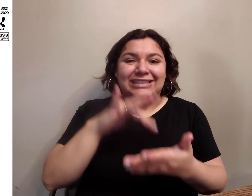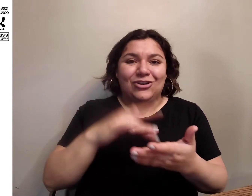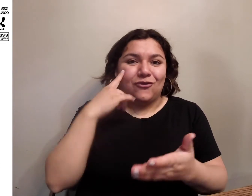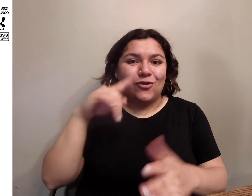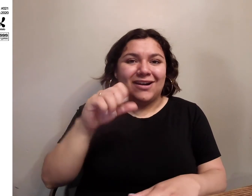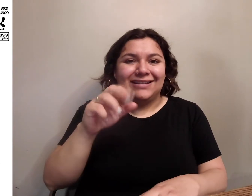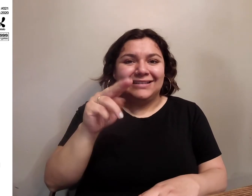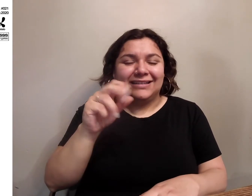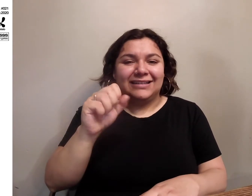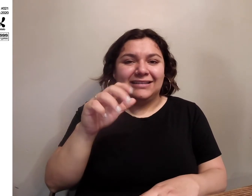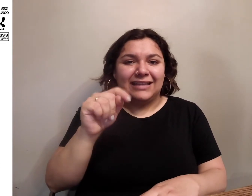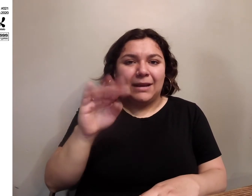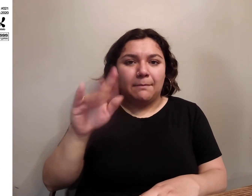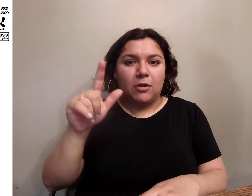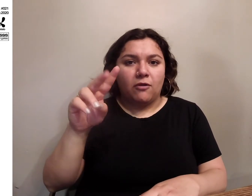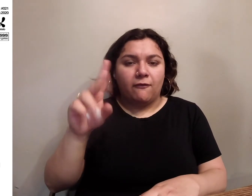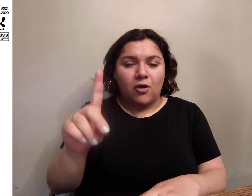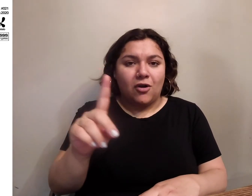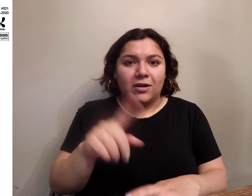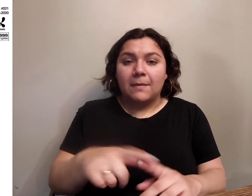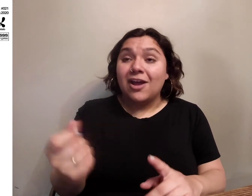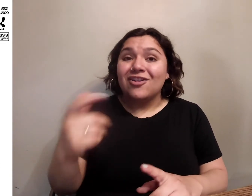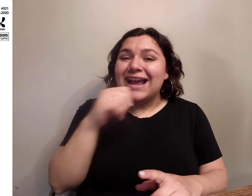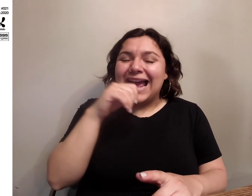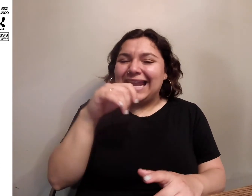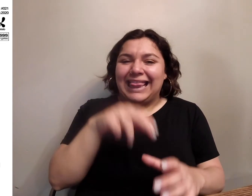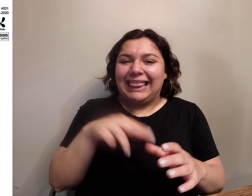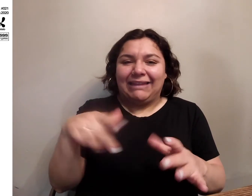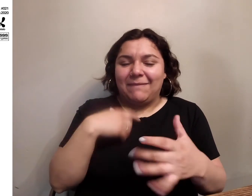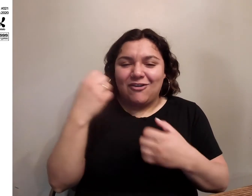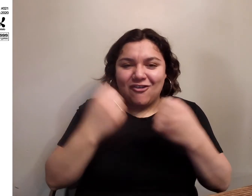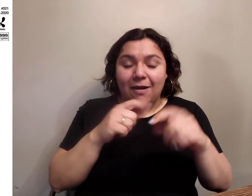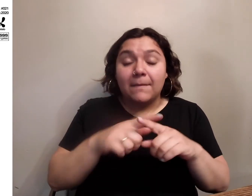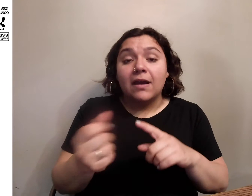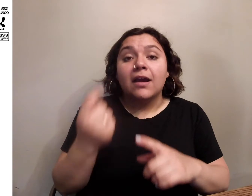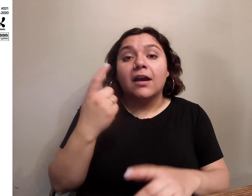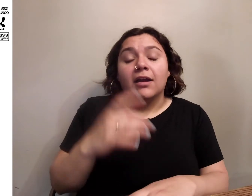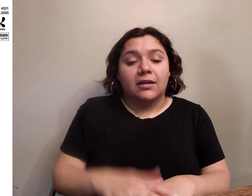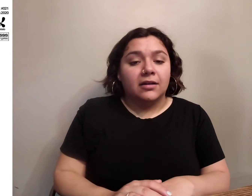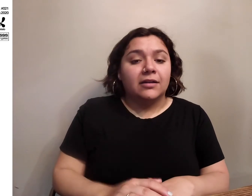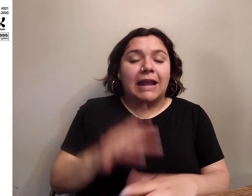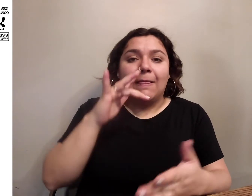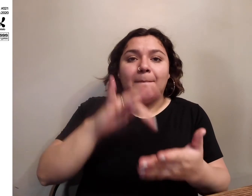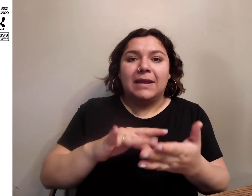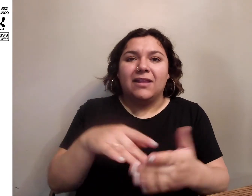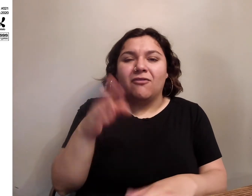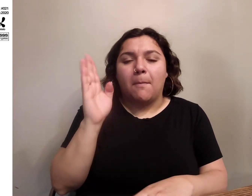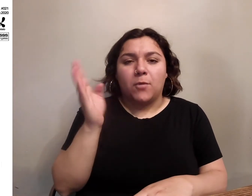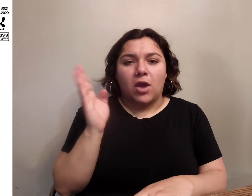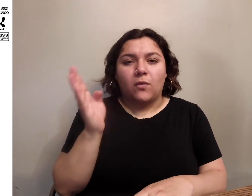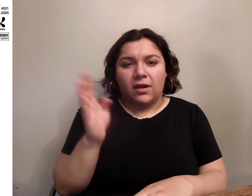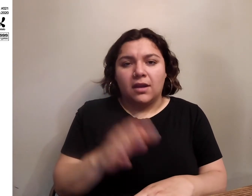Boulevard, same with downtown. In fact, I did get out of my car, parked it, and stood in the middle of Broadway,